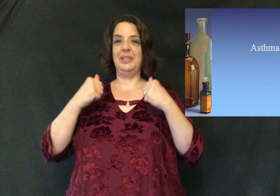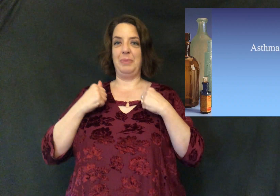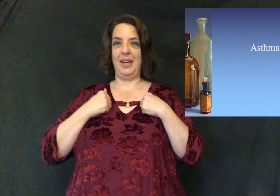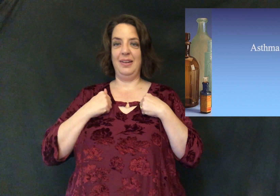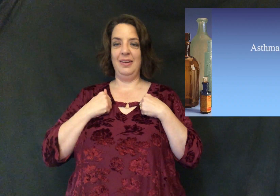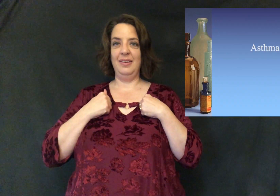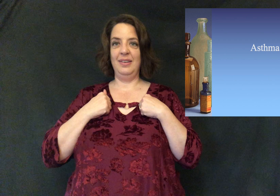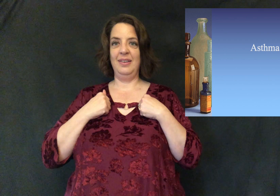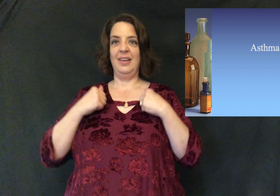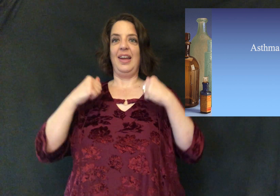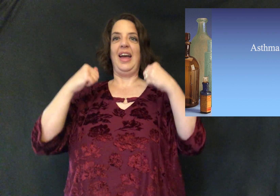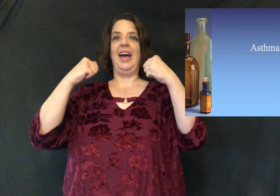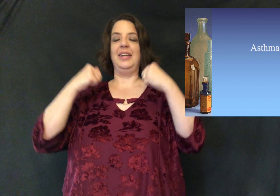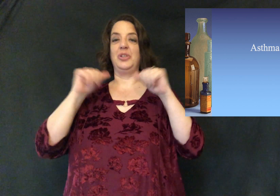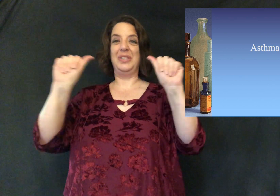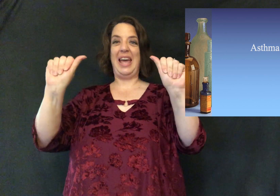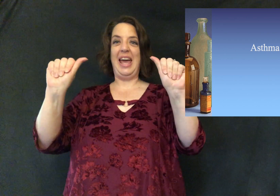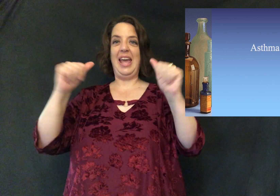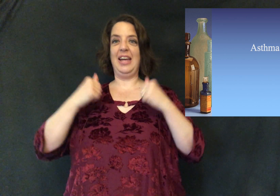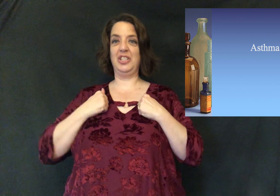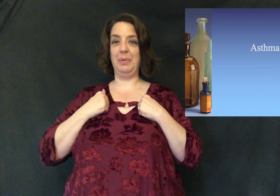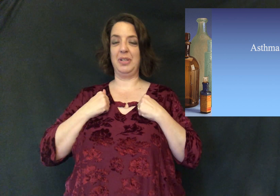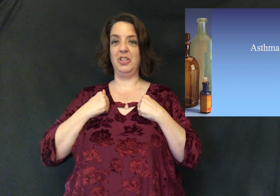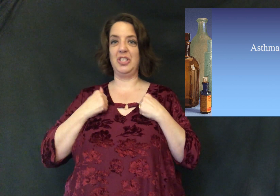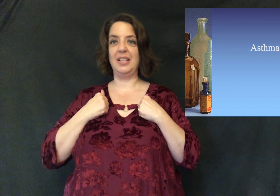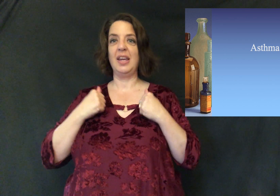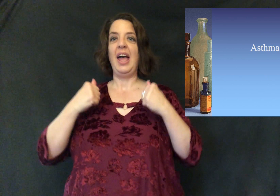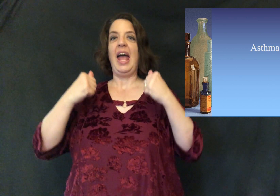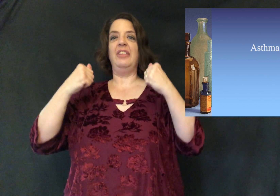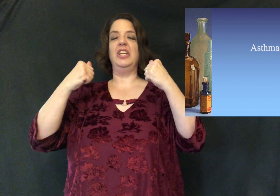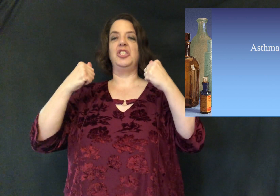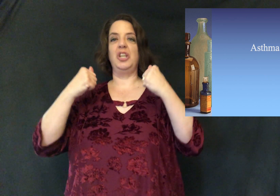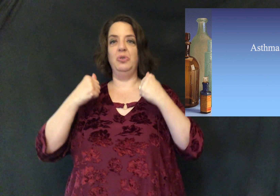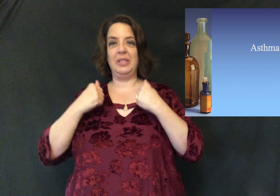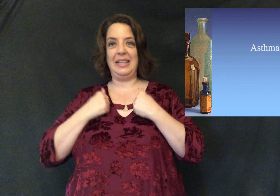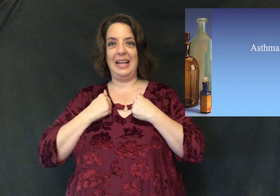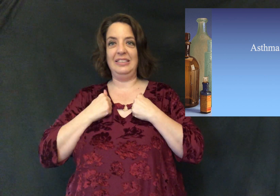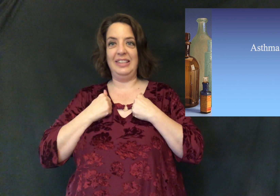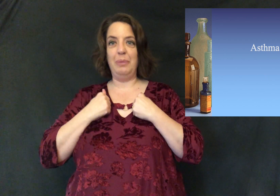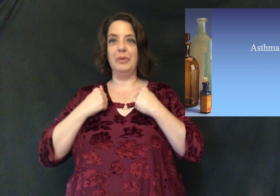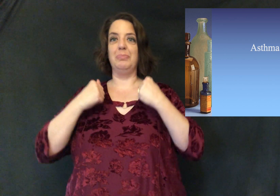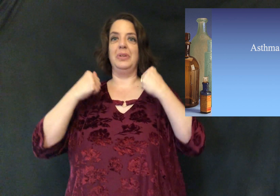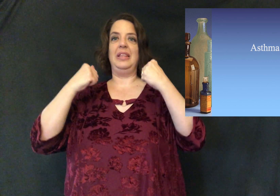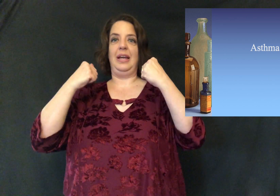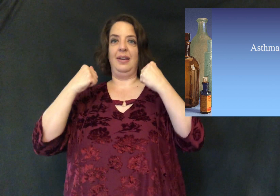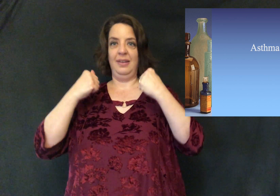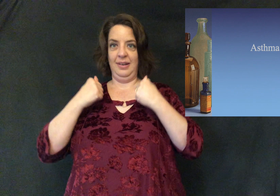asthma. So it's A, hand shapes on your chest, and then it shows like that labored breathing.